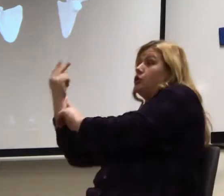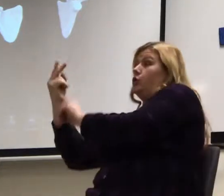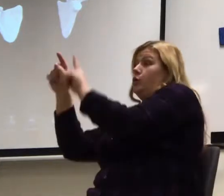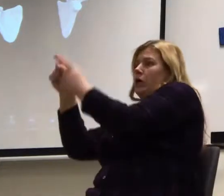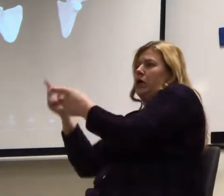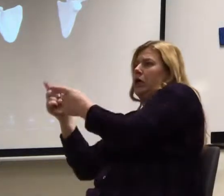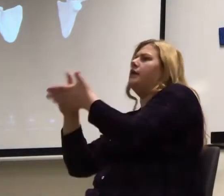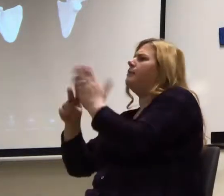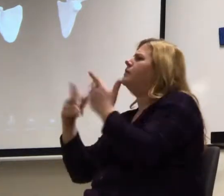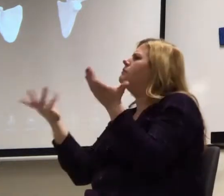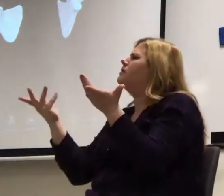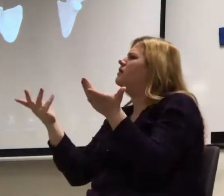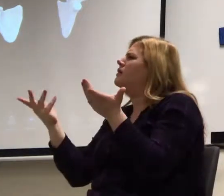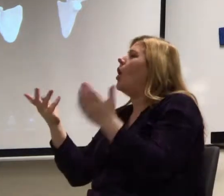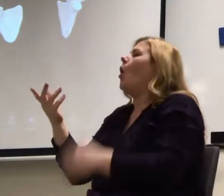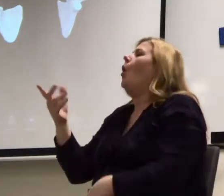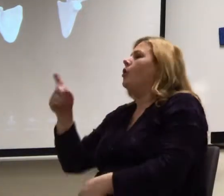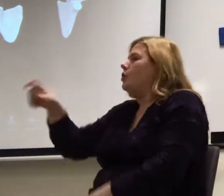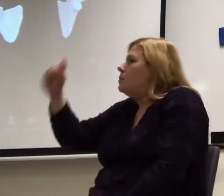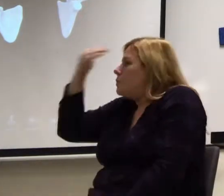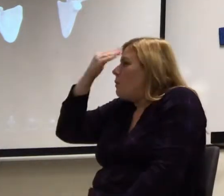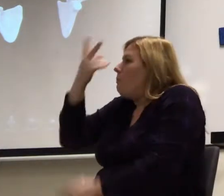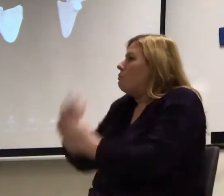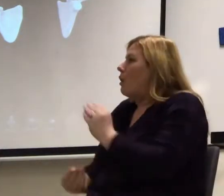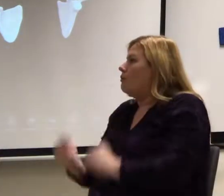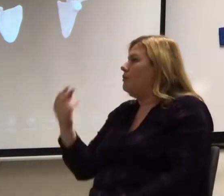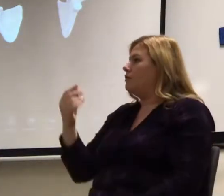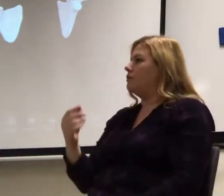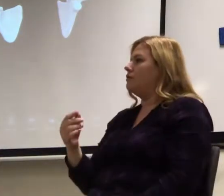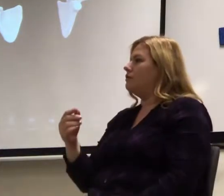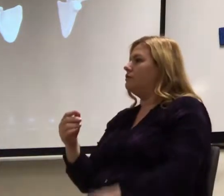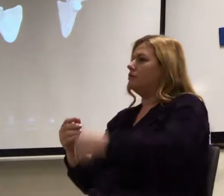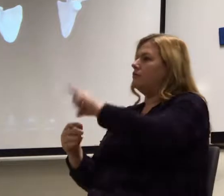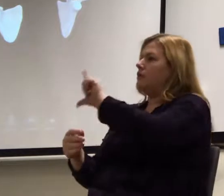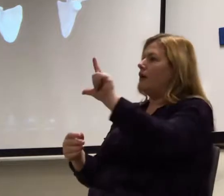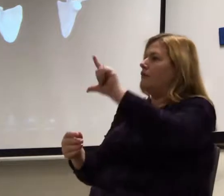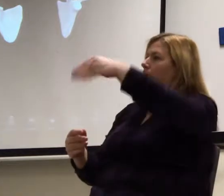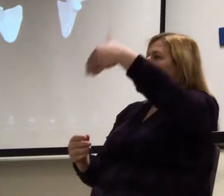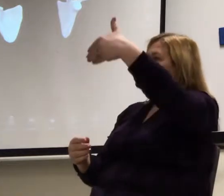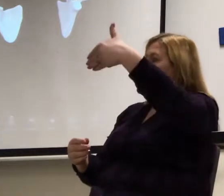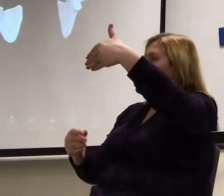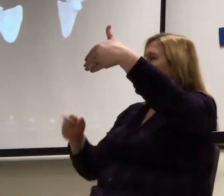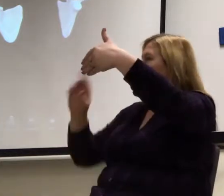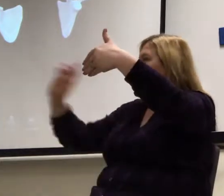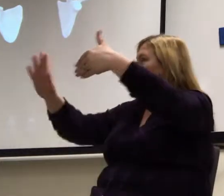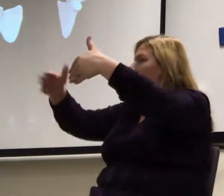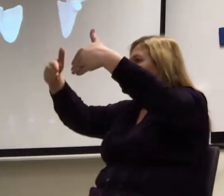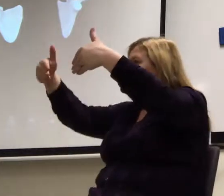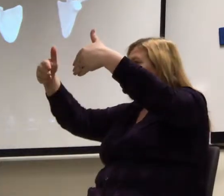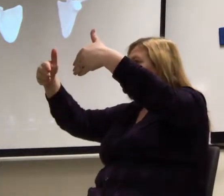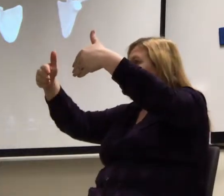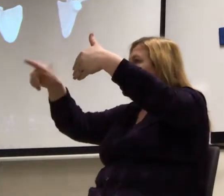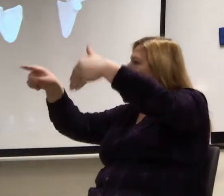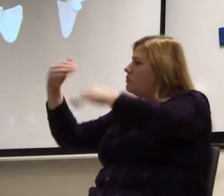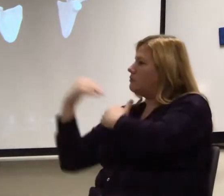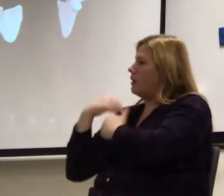So what does that mean? It means you got to know both of them. Okay? You are responsible for left and right.